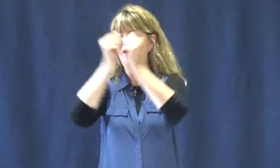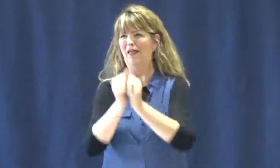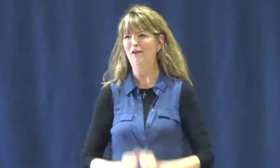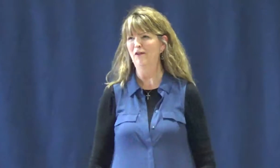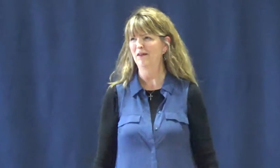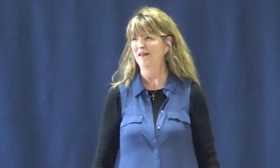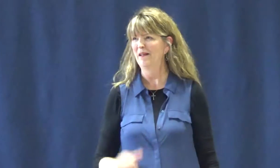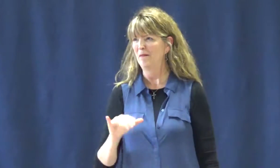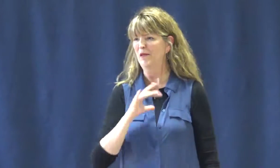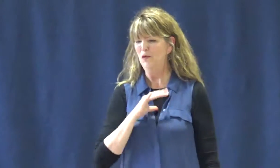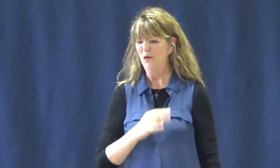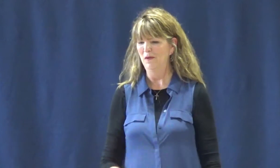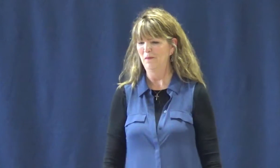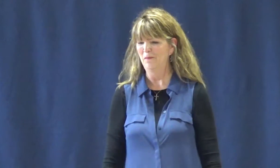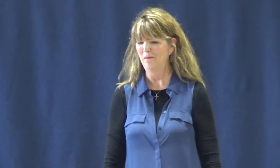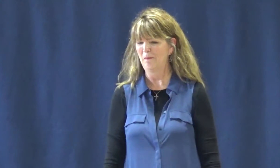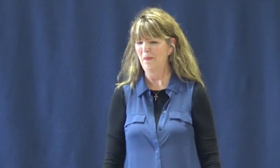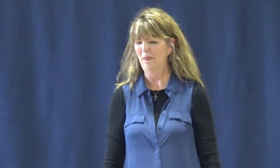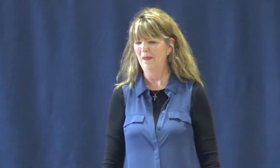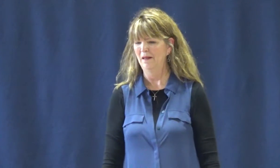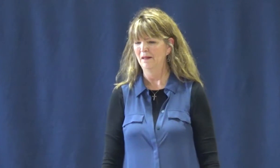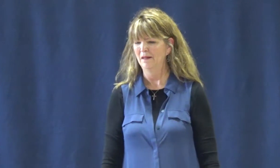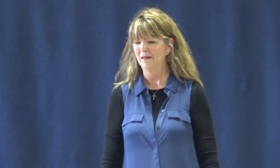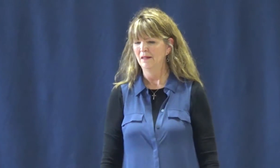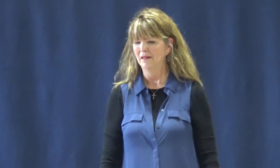or we would all be ascended into heaven? Wouldn't that be cool?